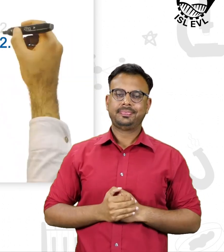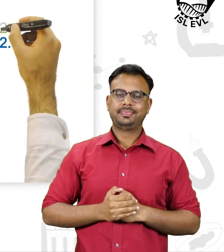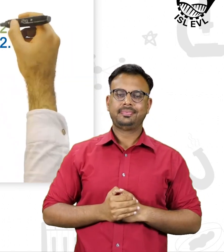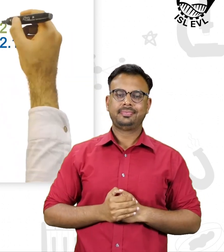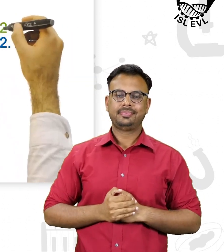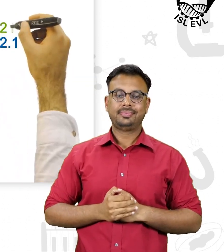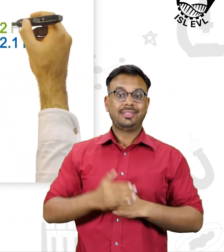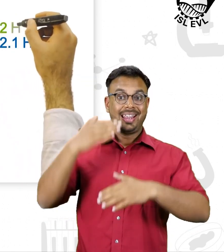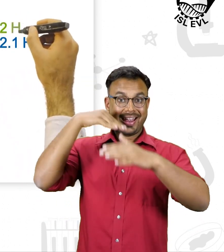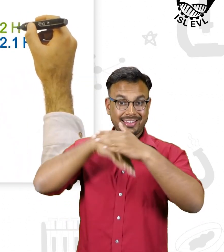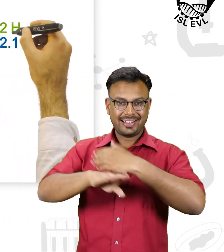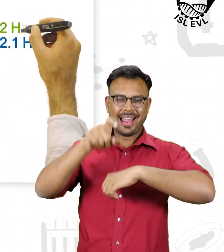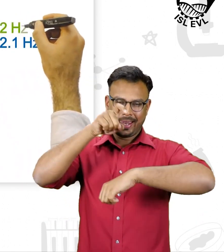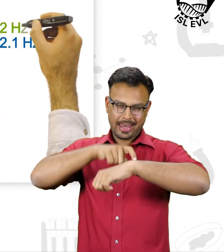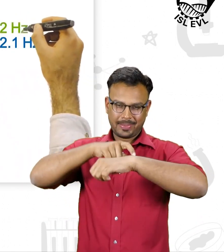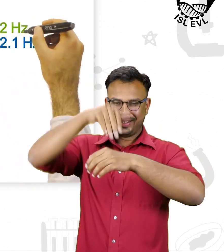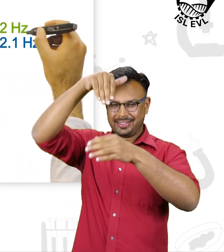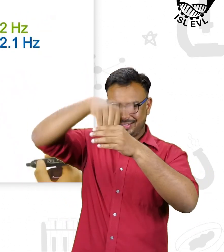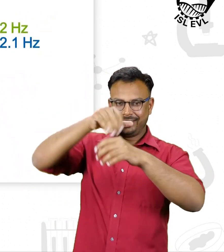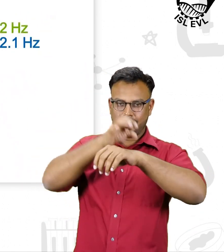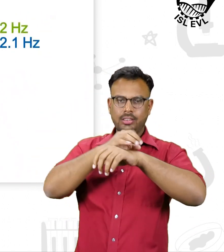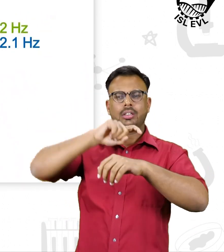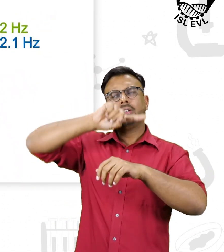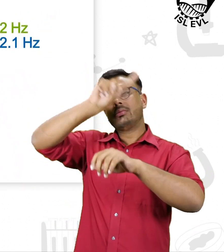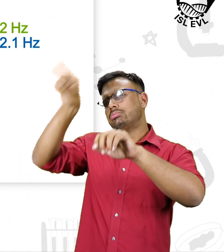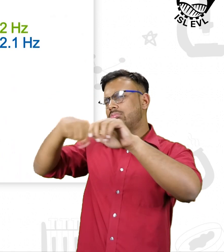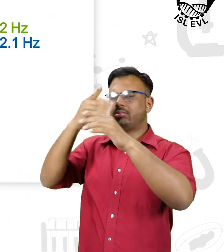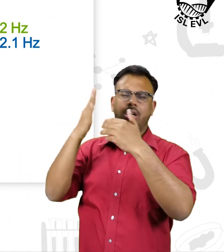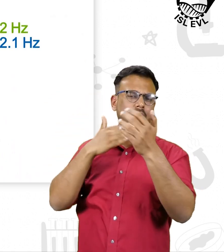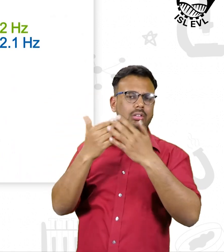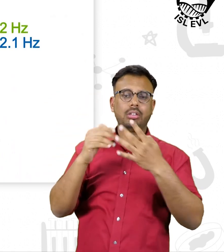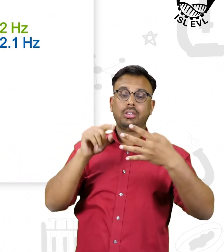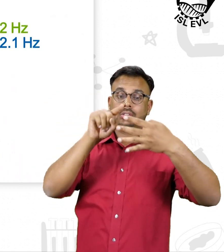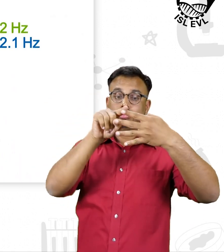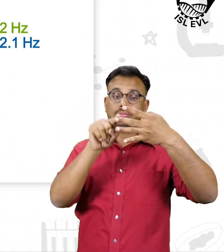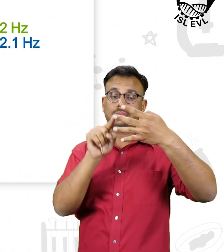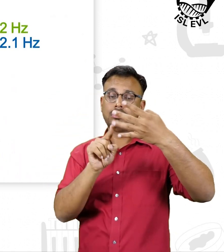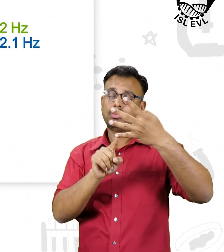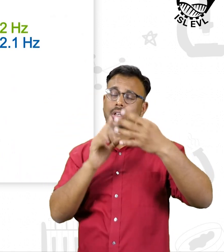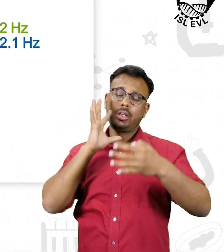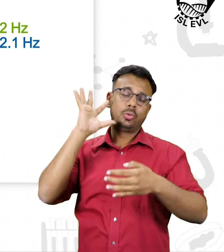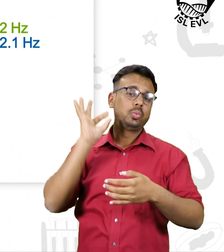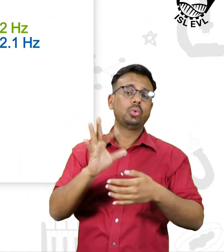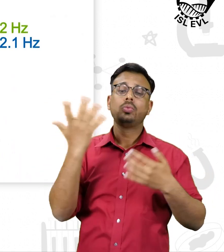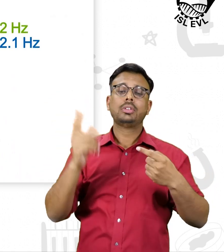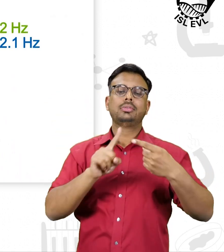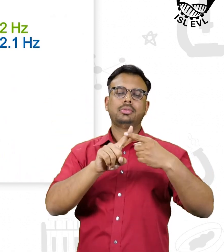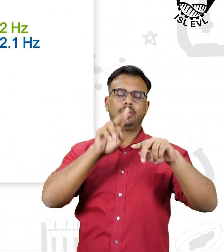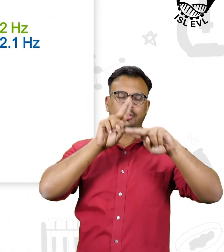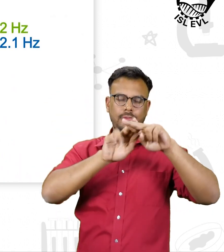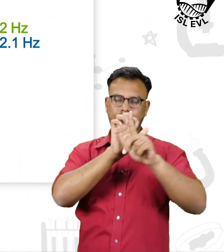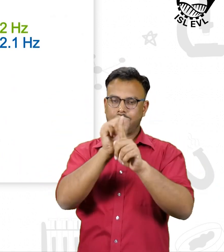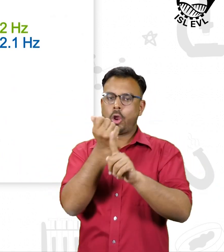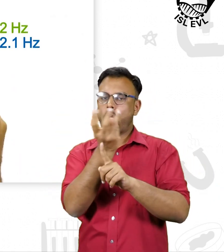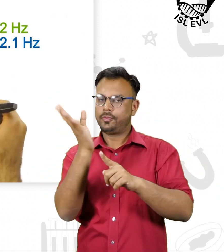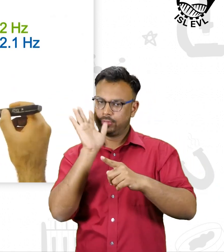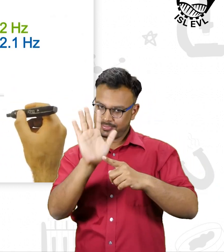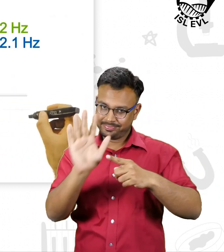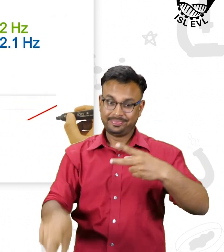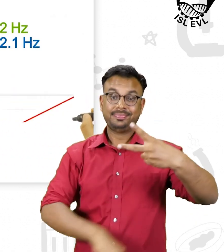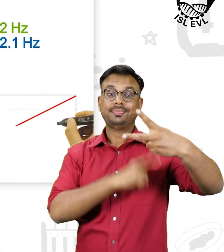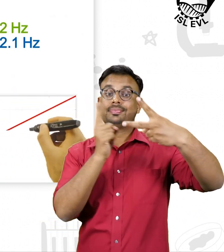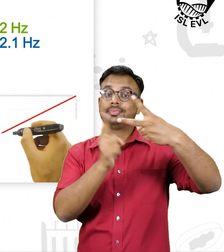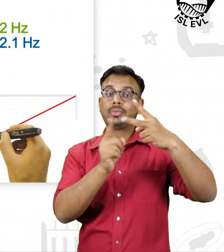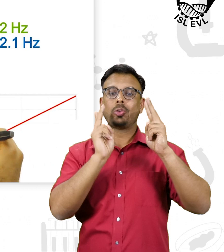the standard 2 Hz oscillator, the phase difference of the oscillations increases linearly with time and thus the